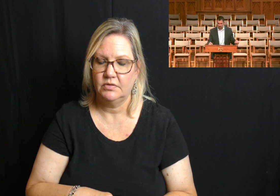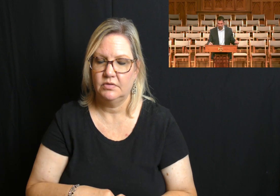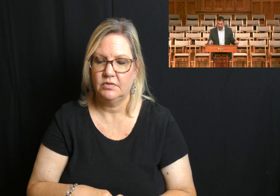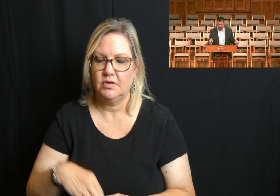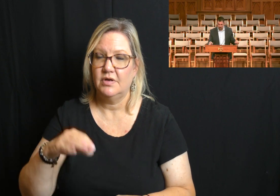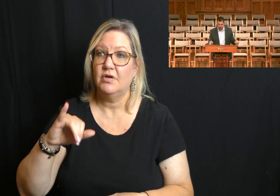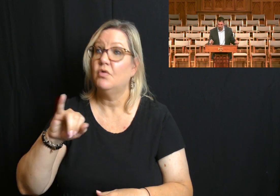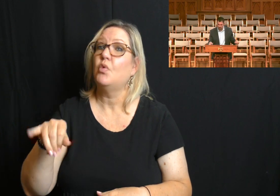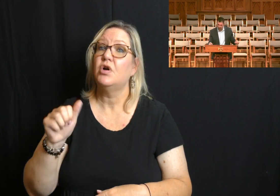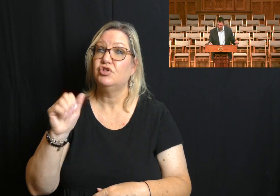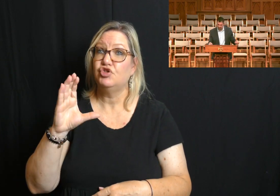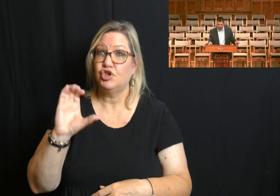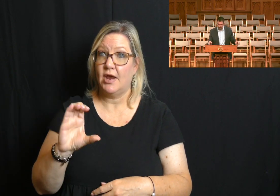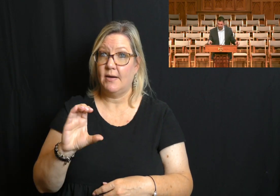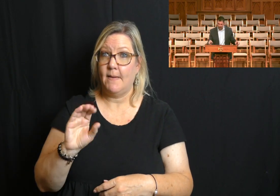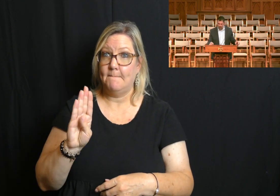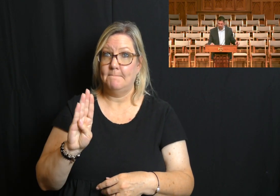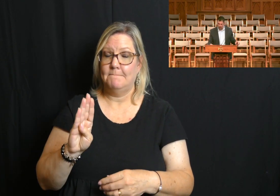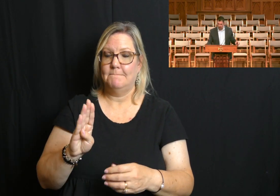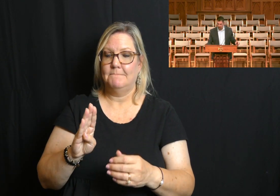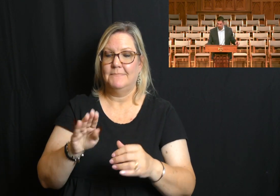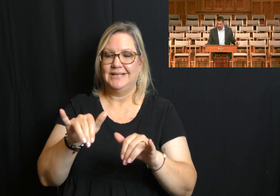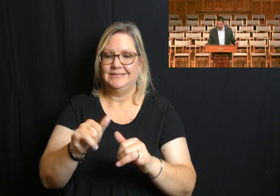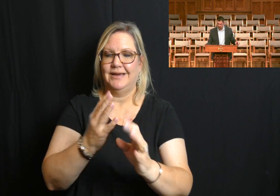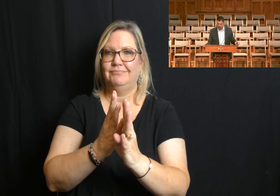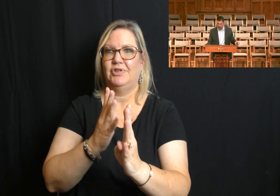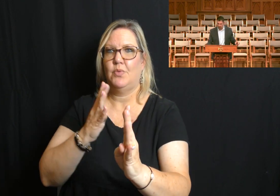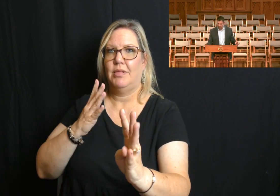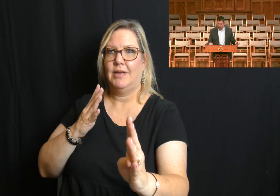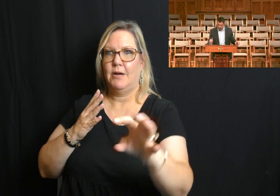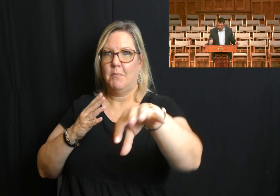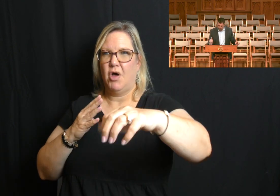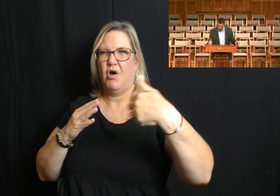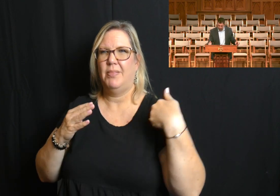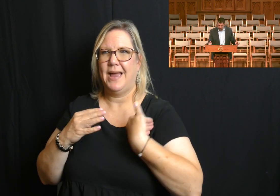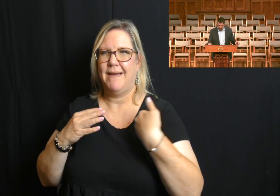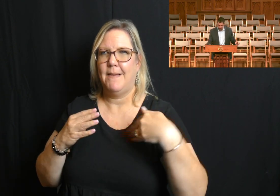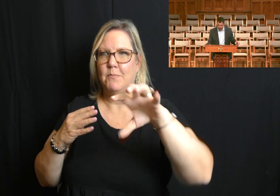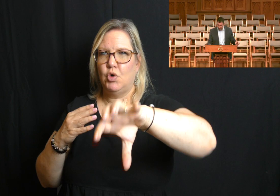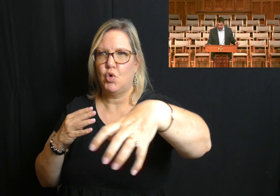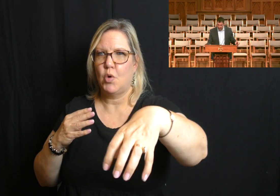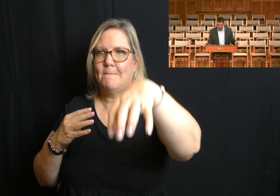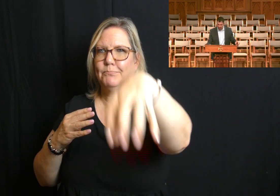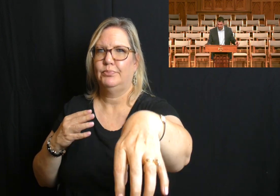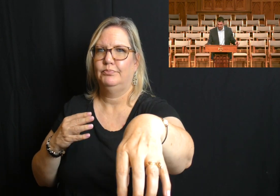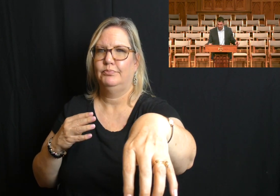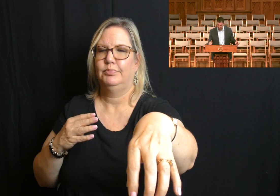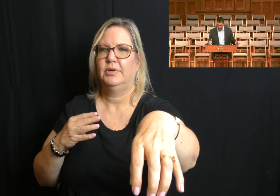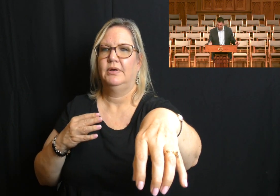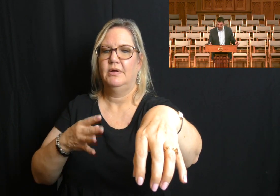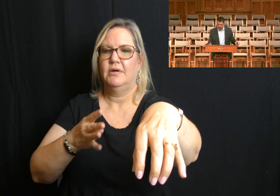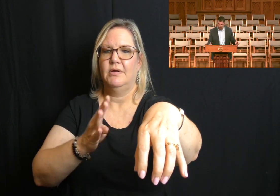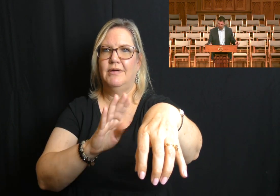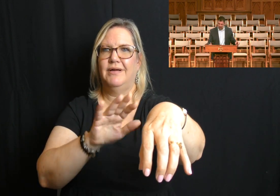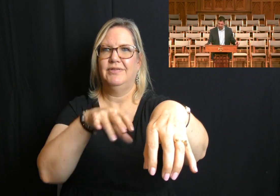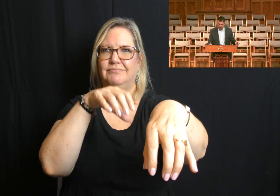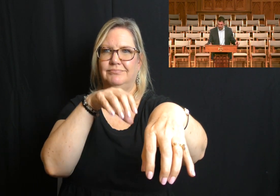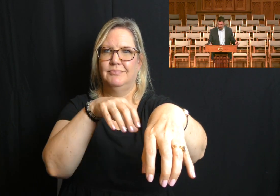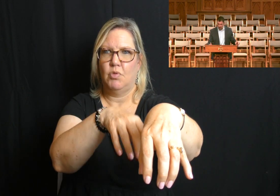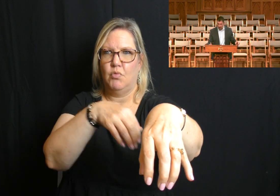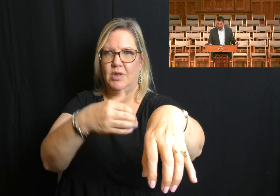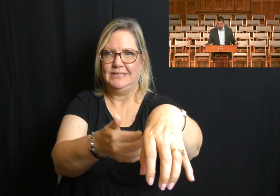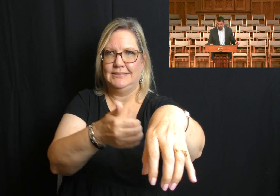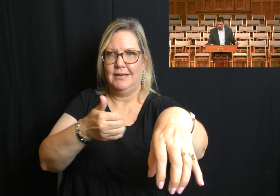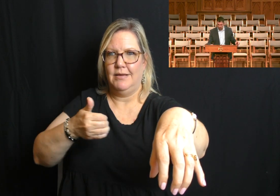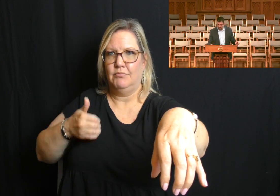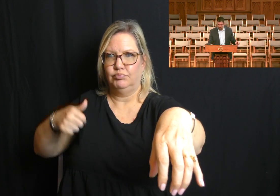For he thought, I want to appease Esau with the gifts. They're going ahead of me. And after that, I can face him